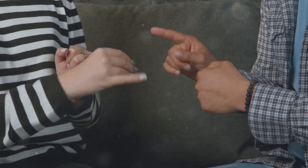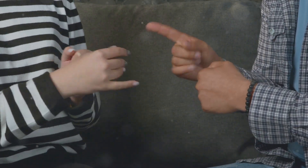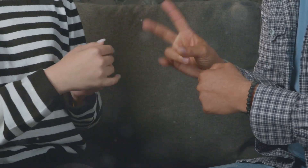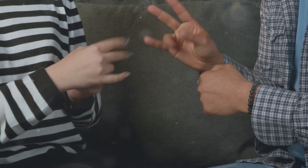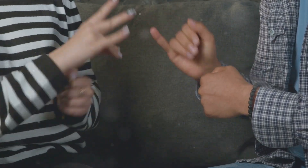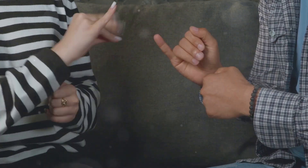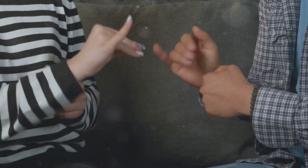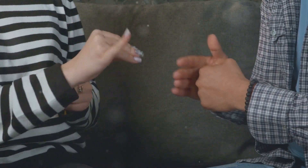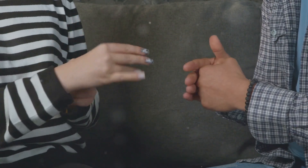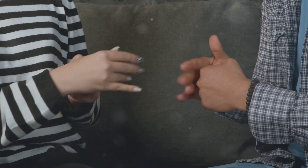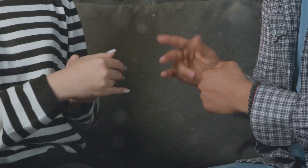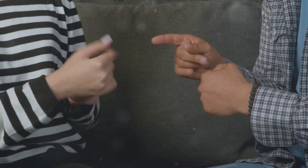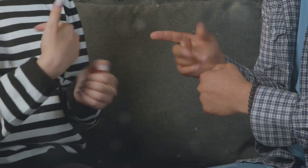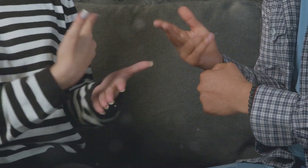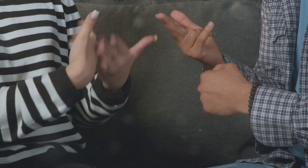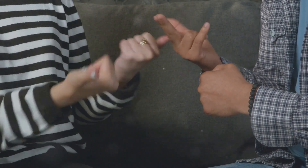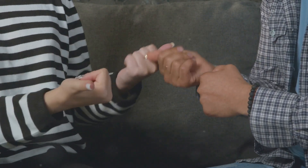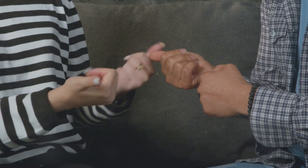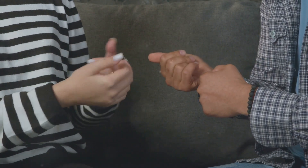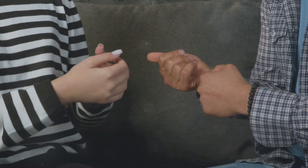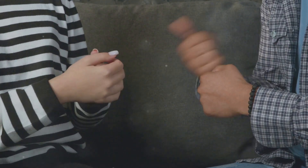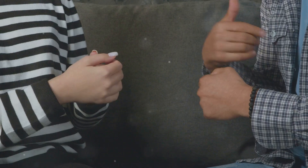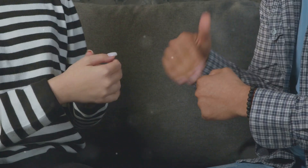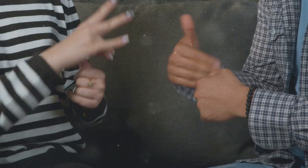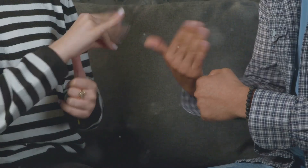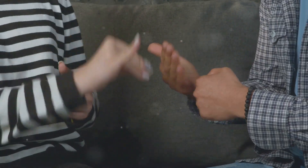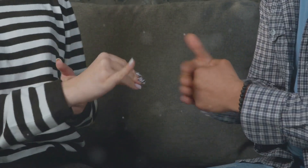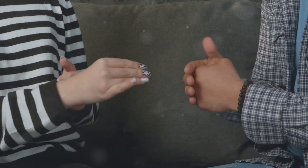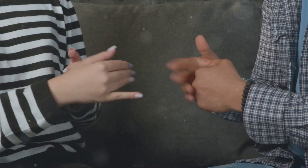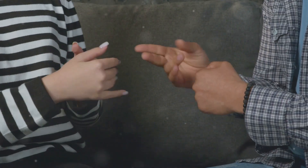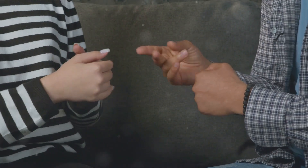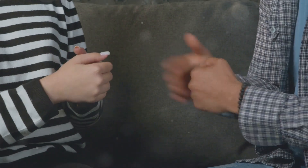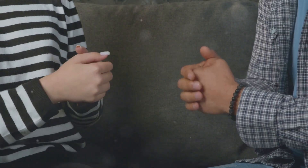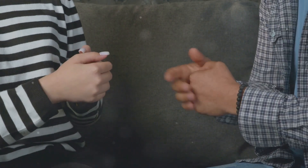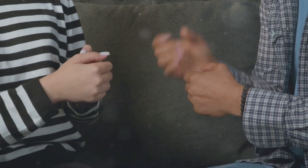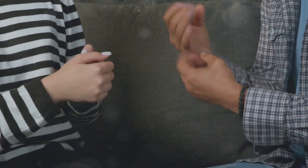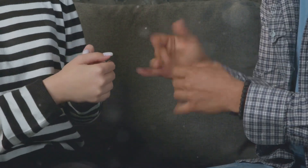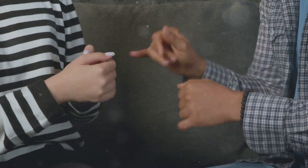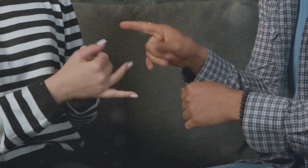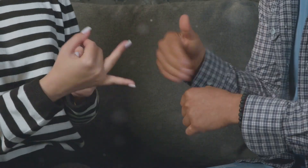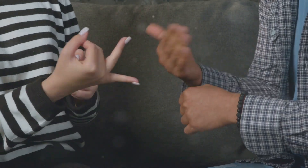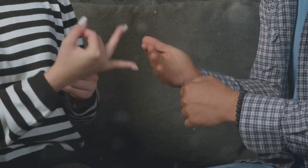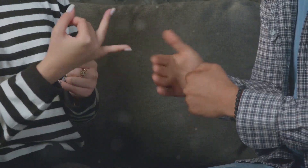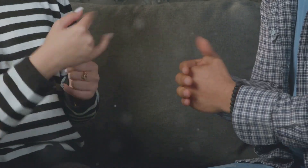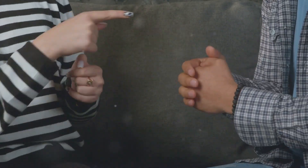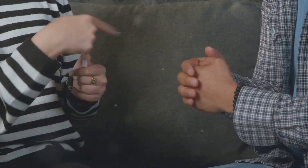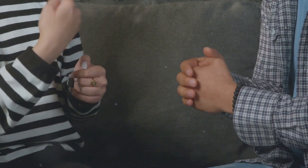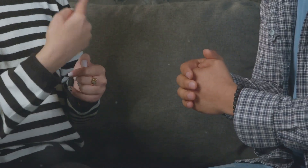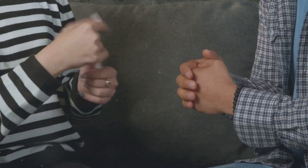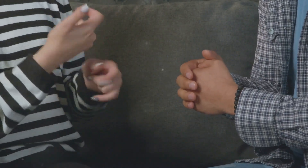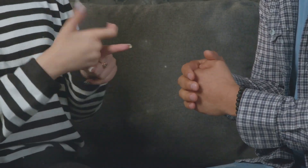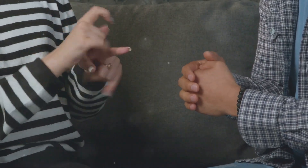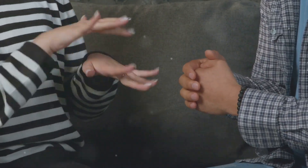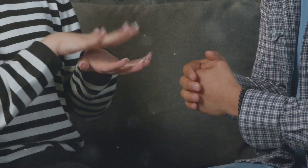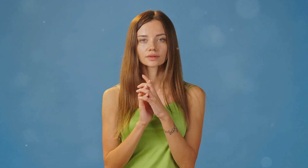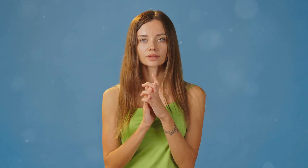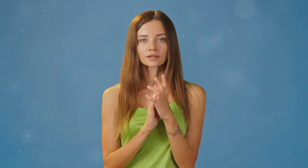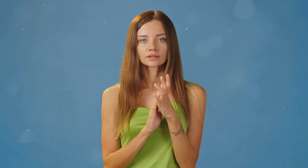emotions, emphasize points, and even replace words in some cases. It helps to create a richer, more nuanced conversation. For example,